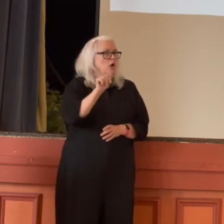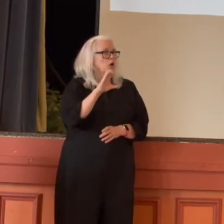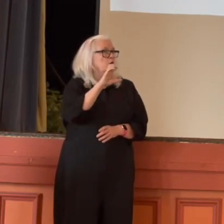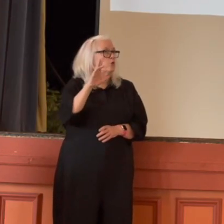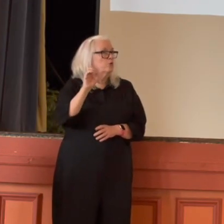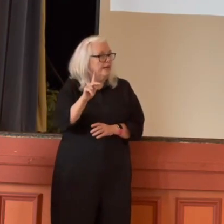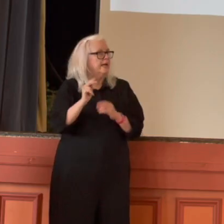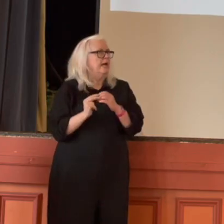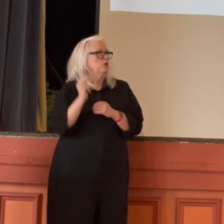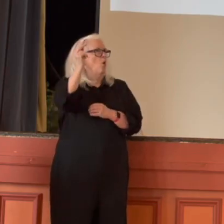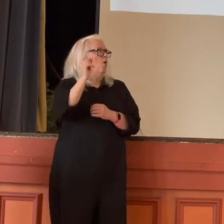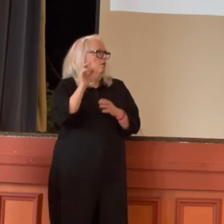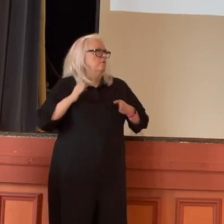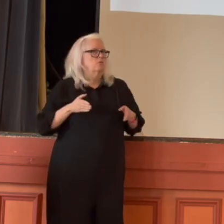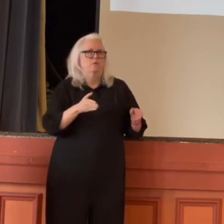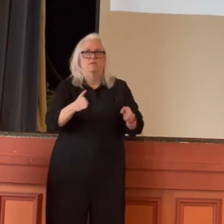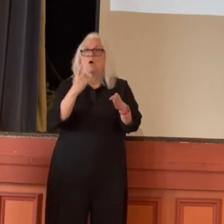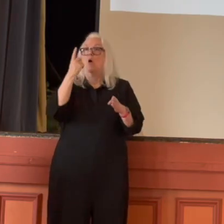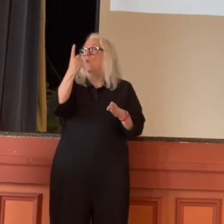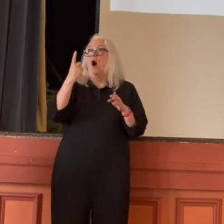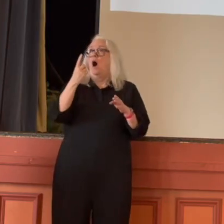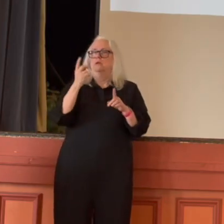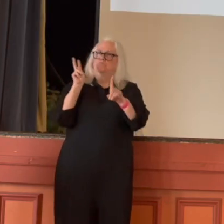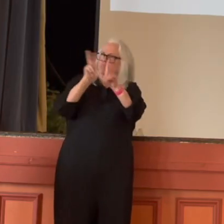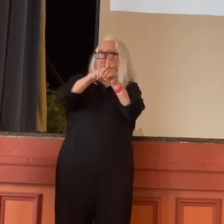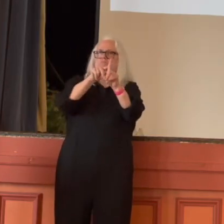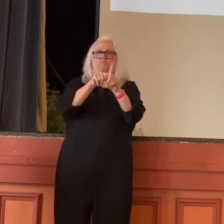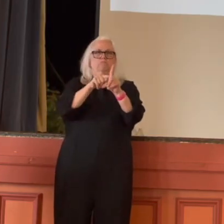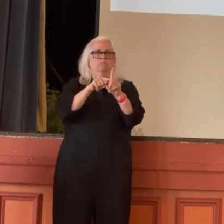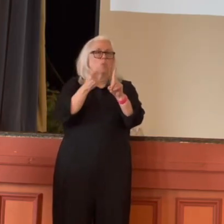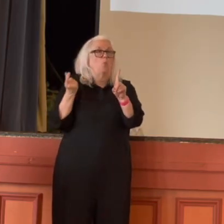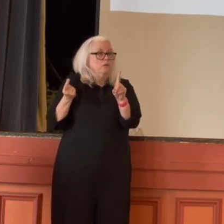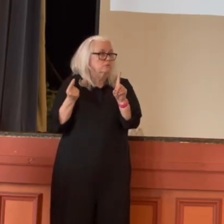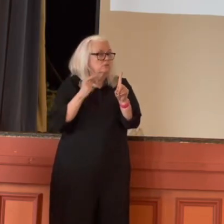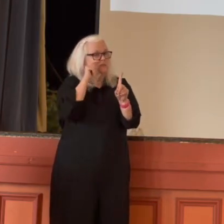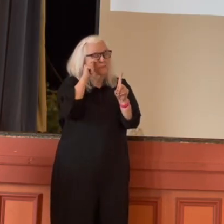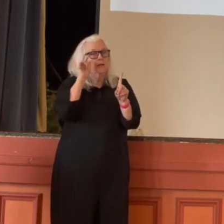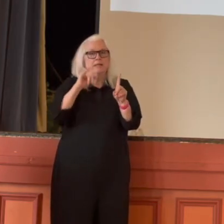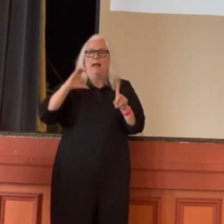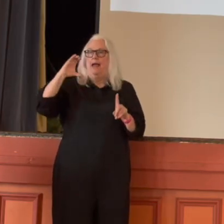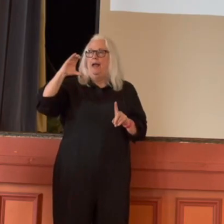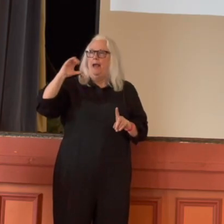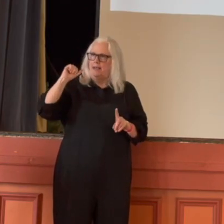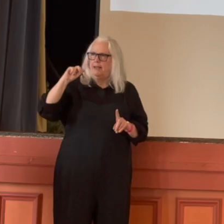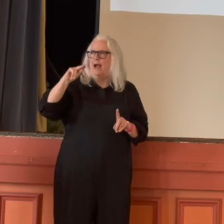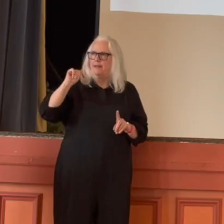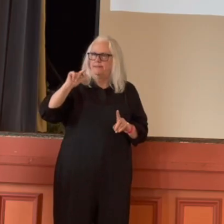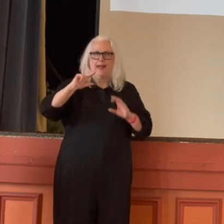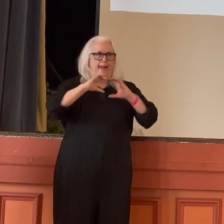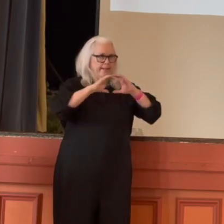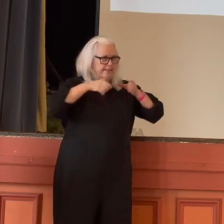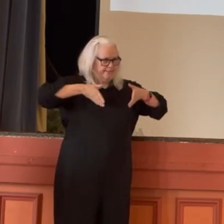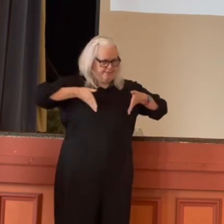one of the big things that he was charged with dealing with was a canal that ran under where